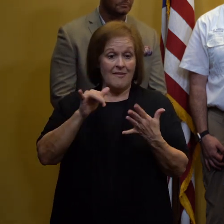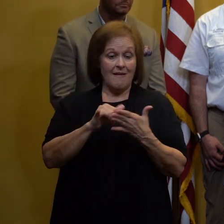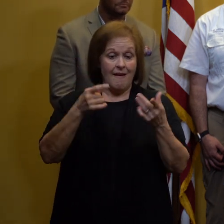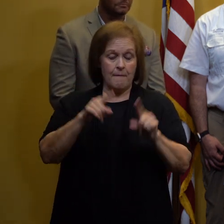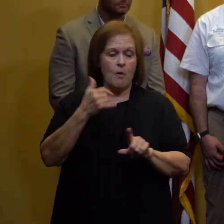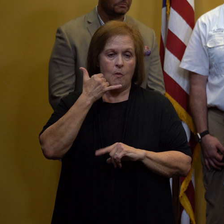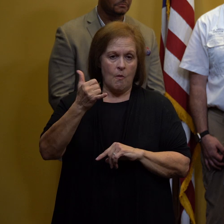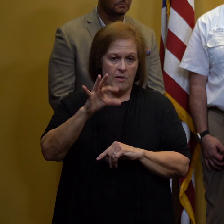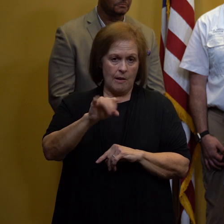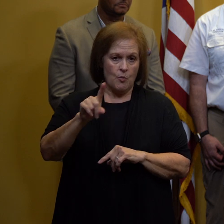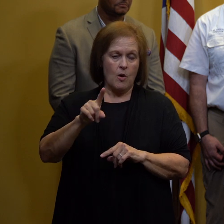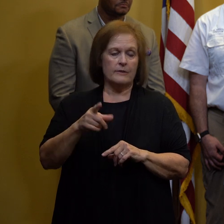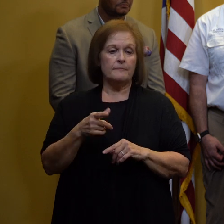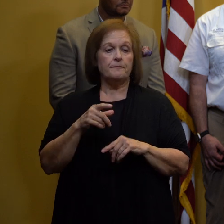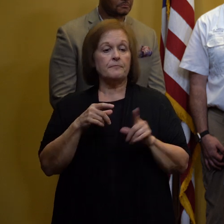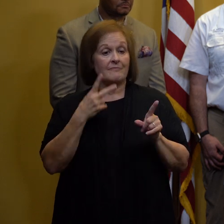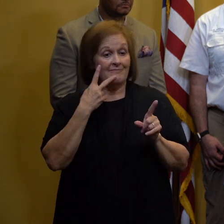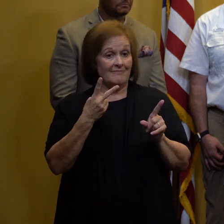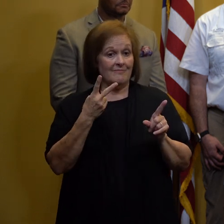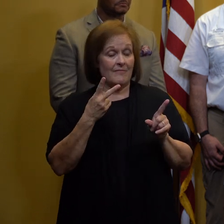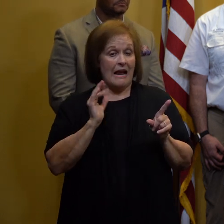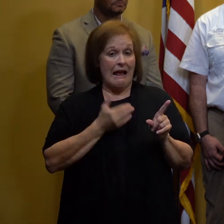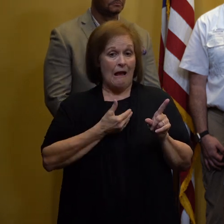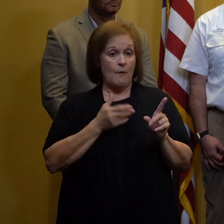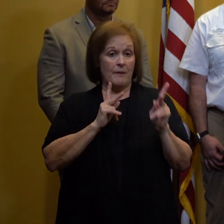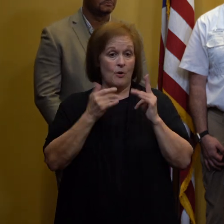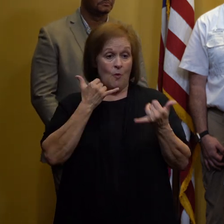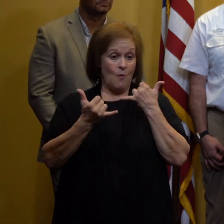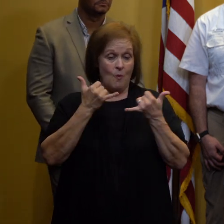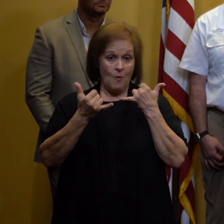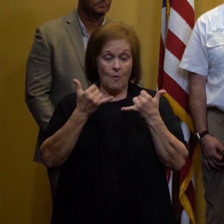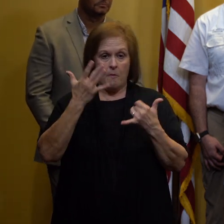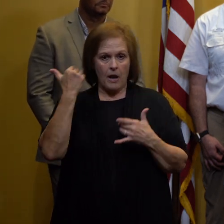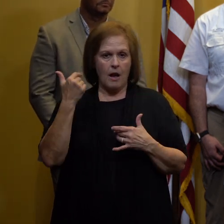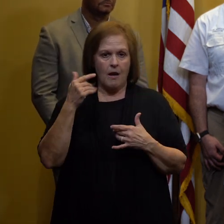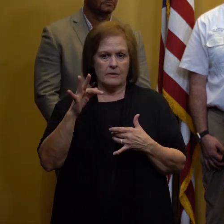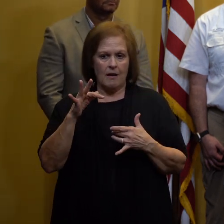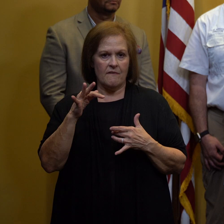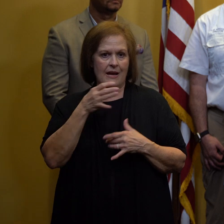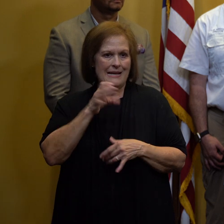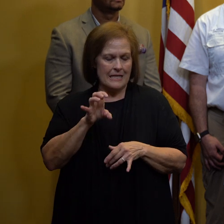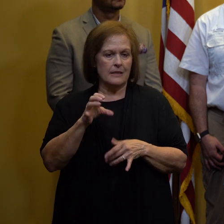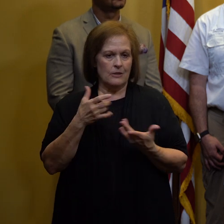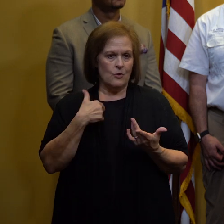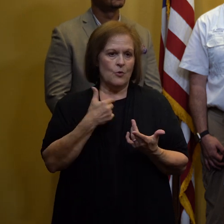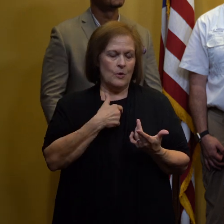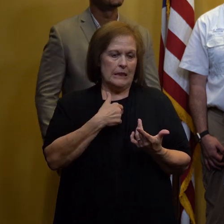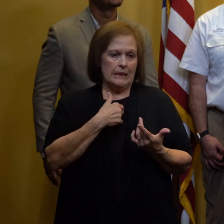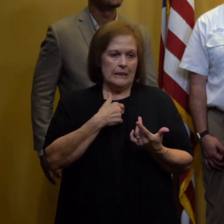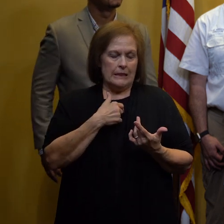911. Obviously, you see that our call volume has gone up because many have succumbed to the heat, and we anticipate to see